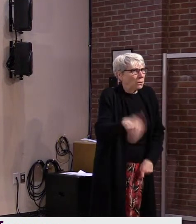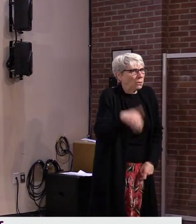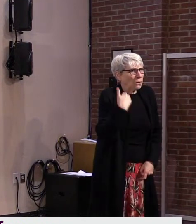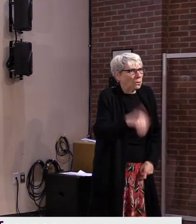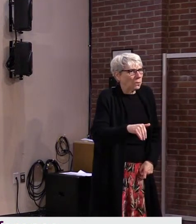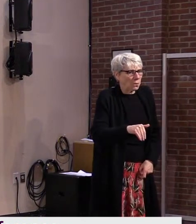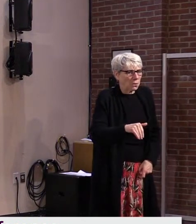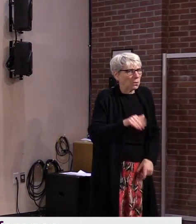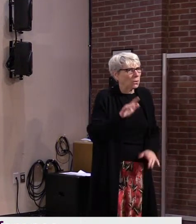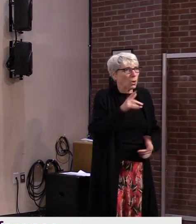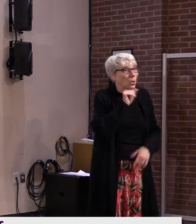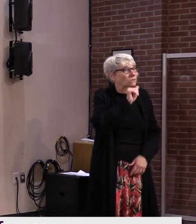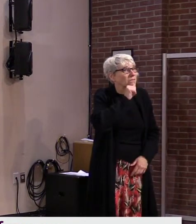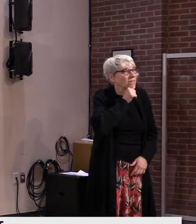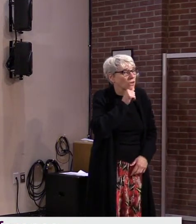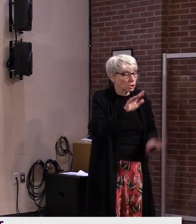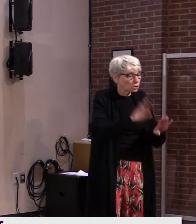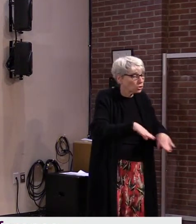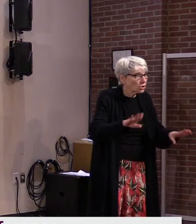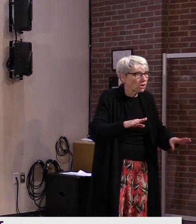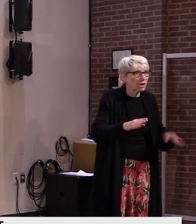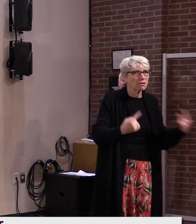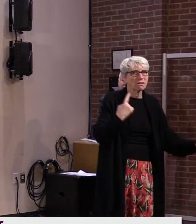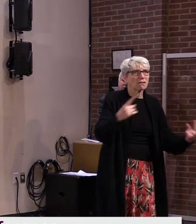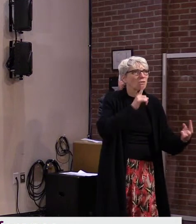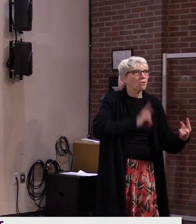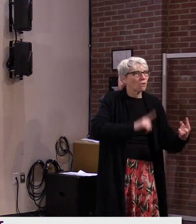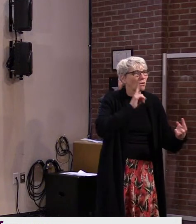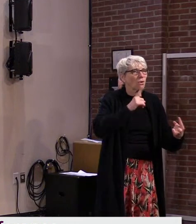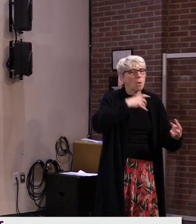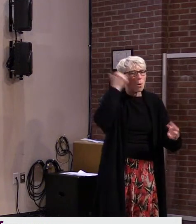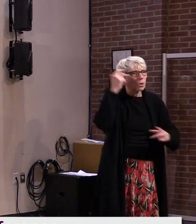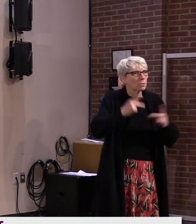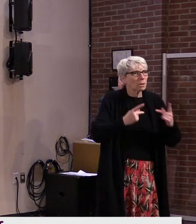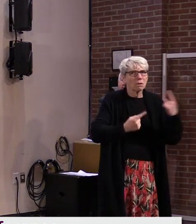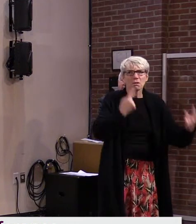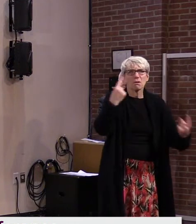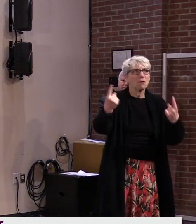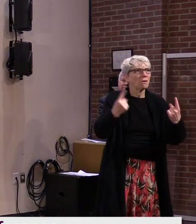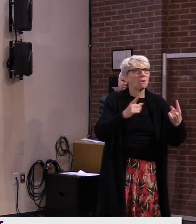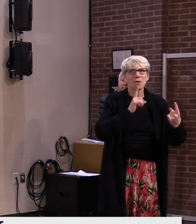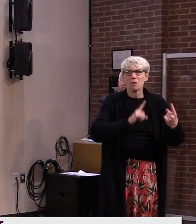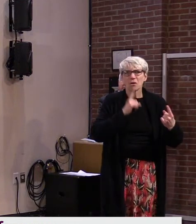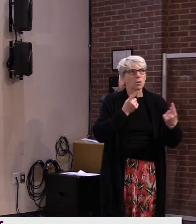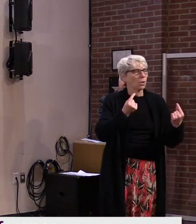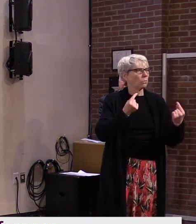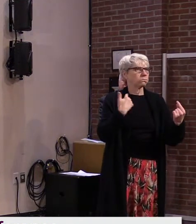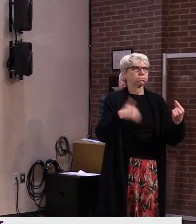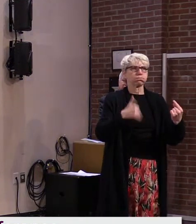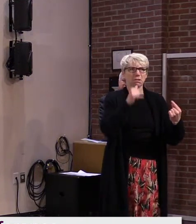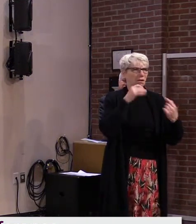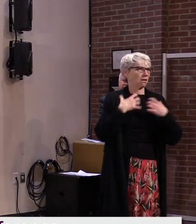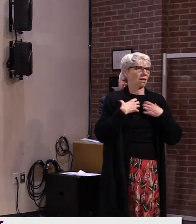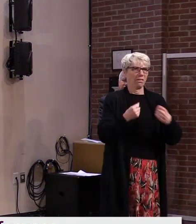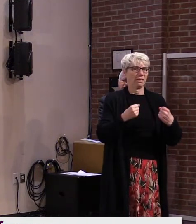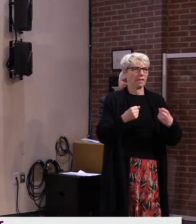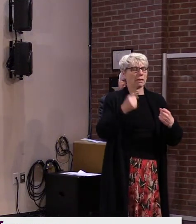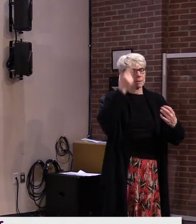for our elders. I mean, we have to learn how to mitigate this and not